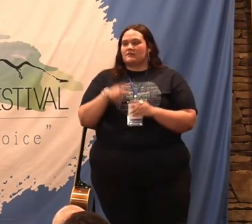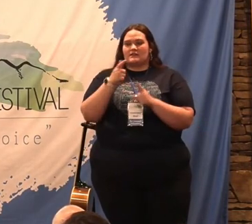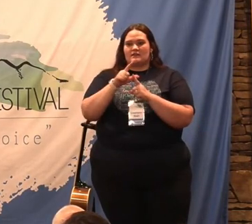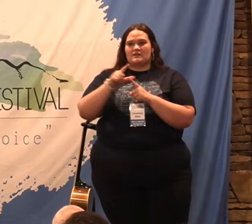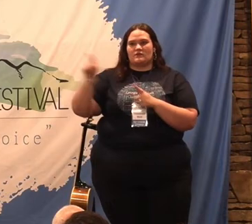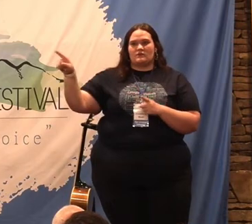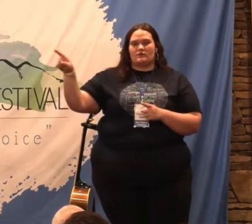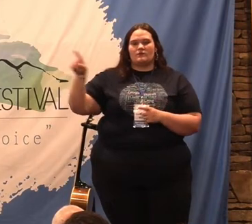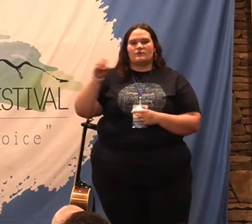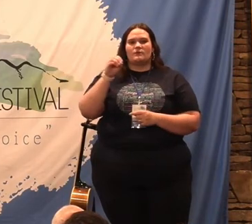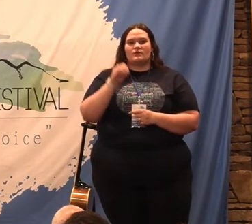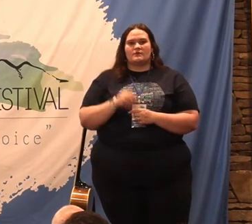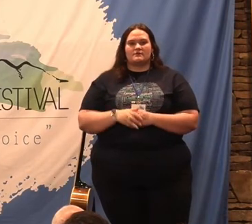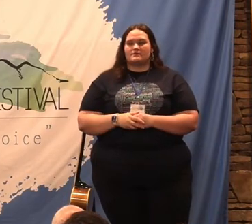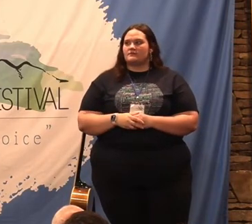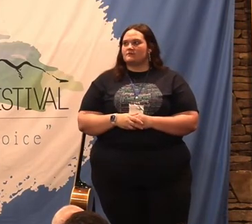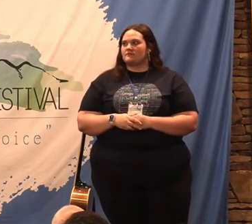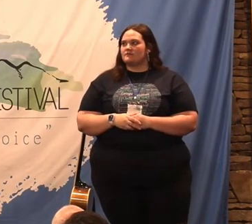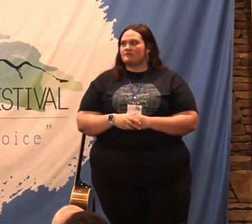this?